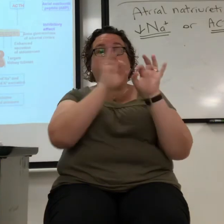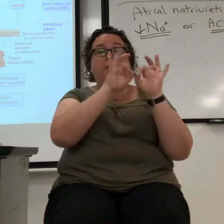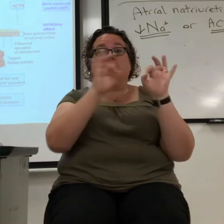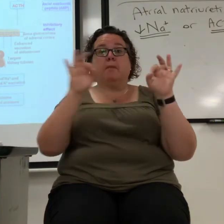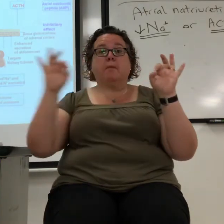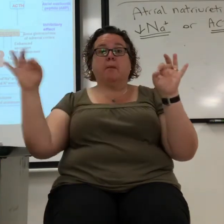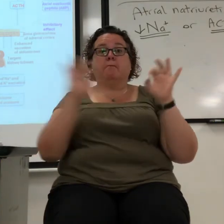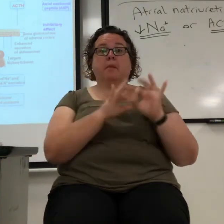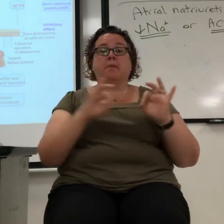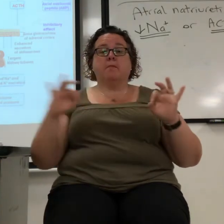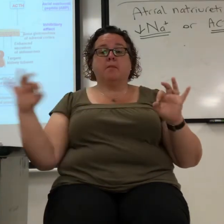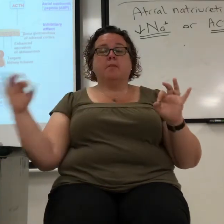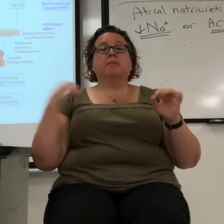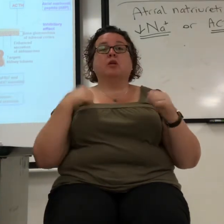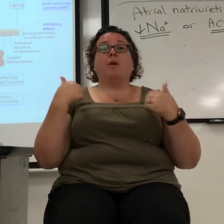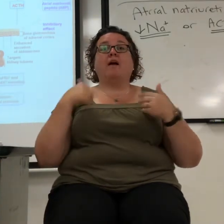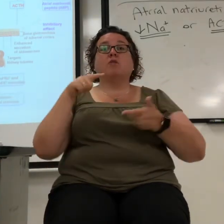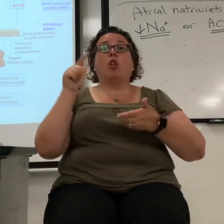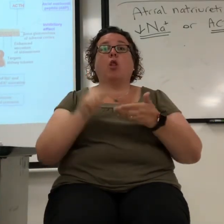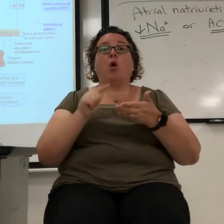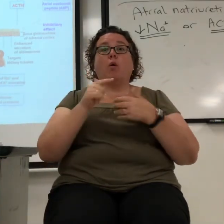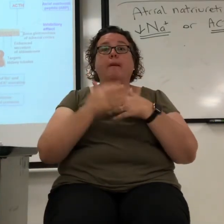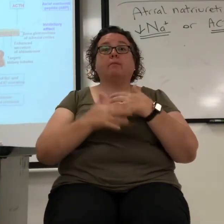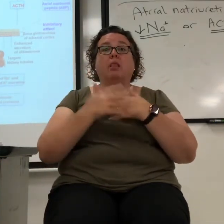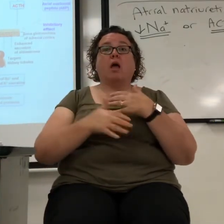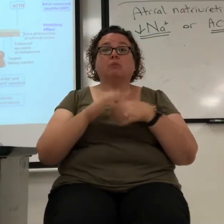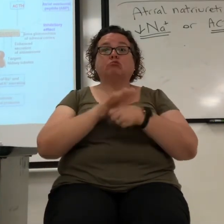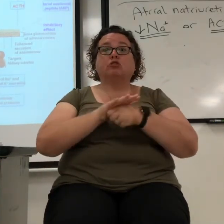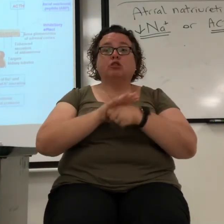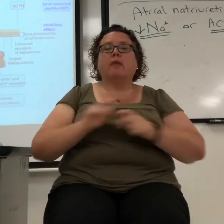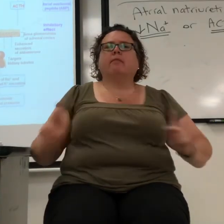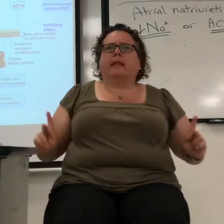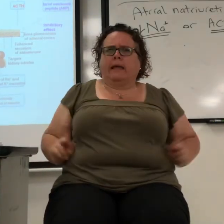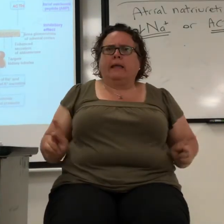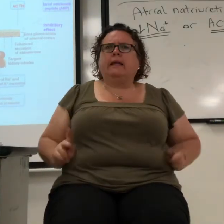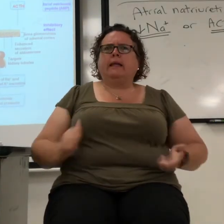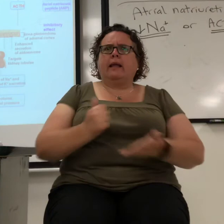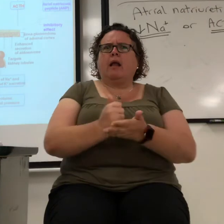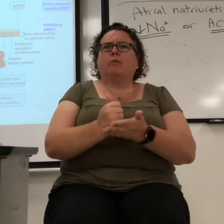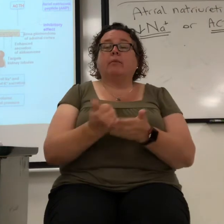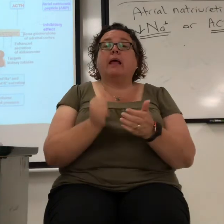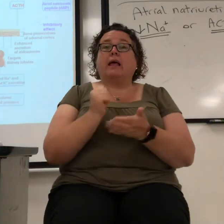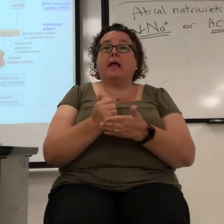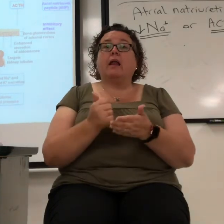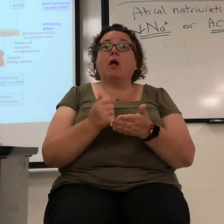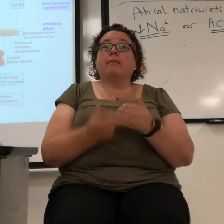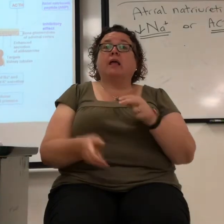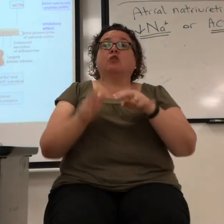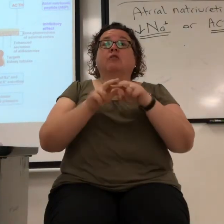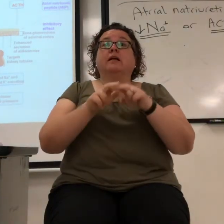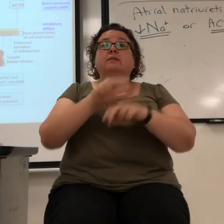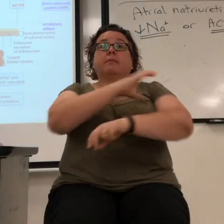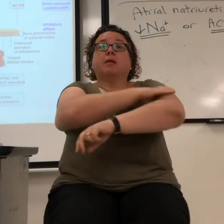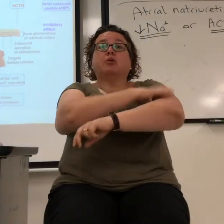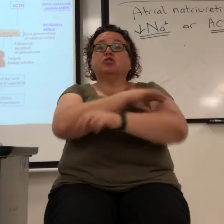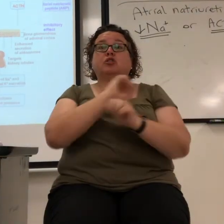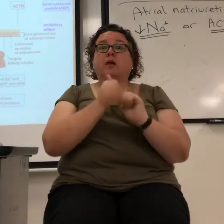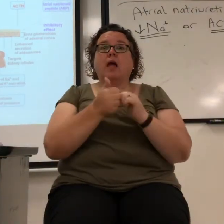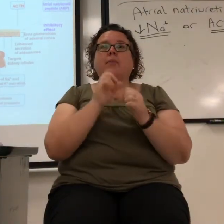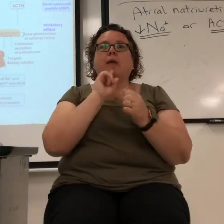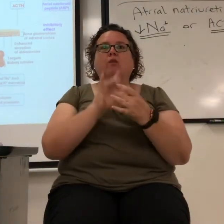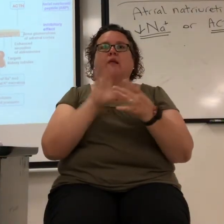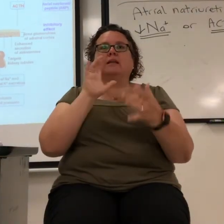you have low blood pressure, the kidney can help. It'll help increase blood pressure by releasing renin. Then it